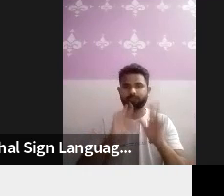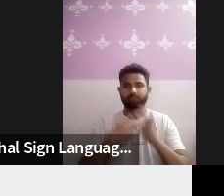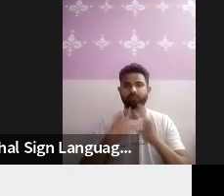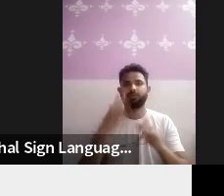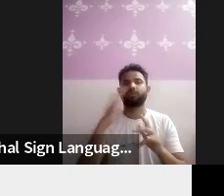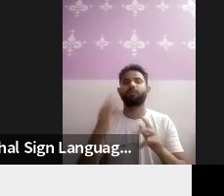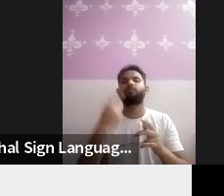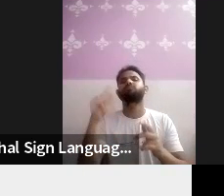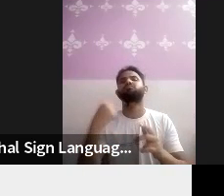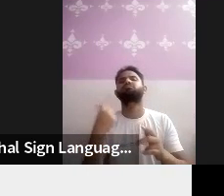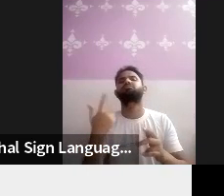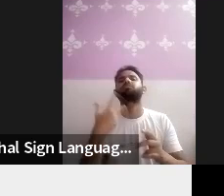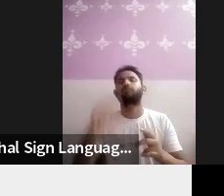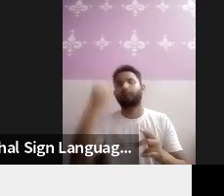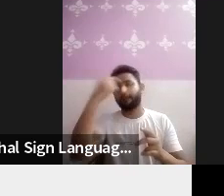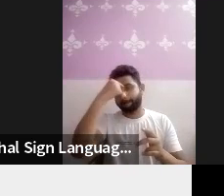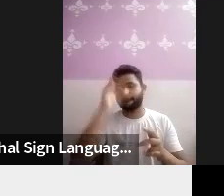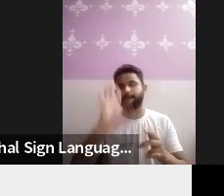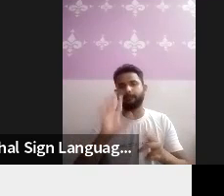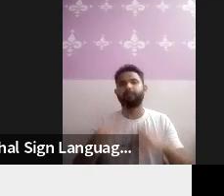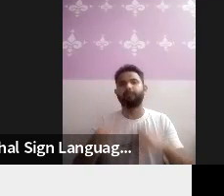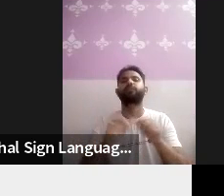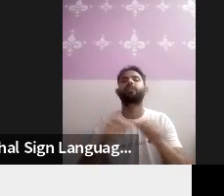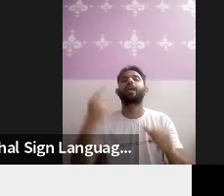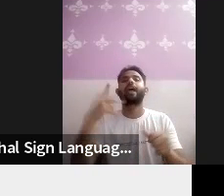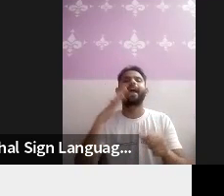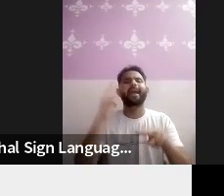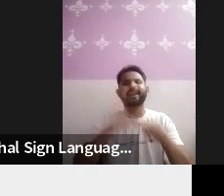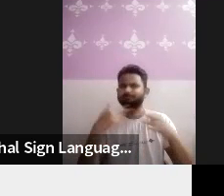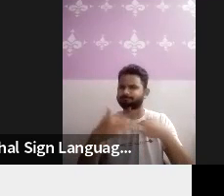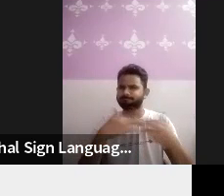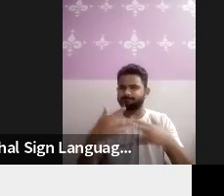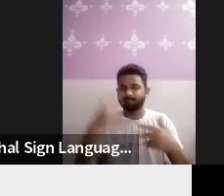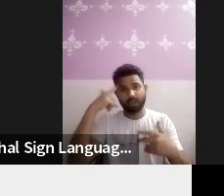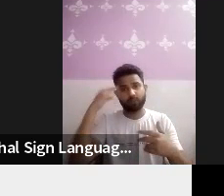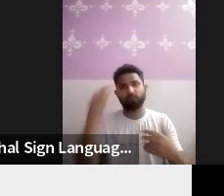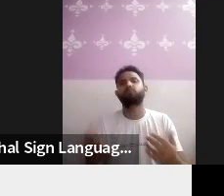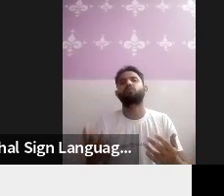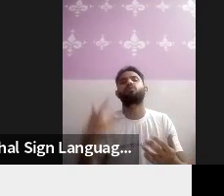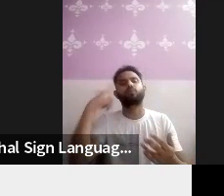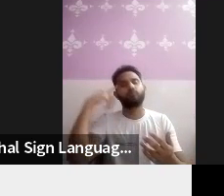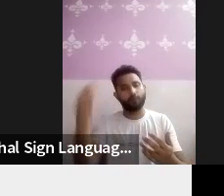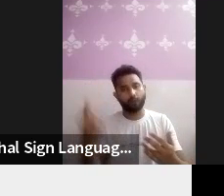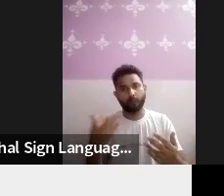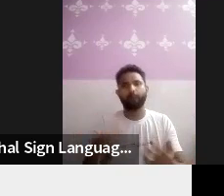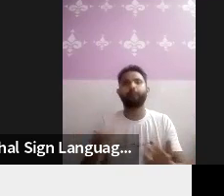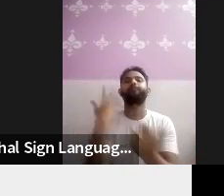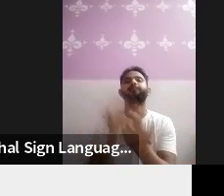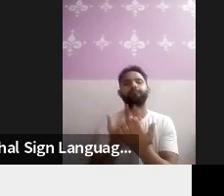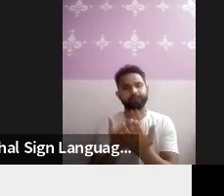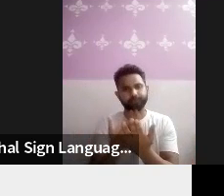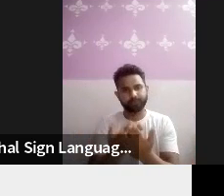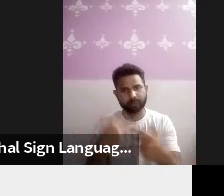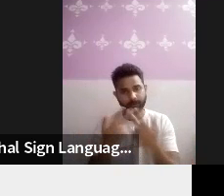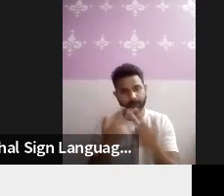for a wheelchair to go in? And then suggest that 900 millimeters is the minimum. So all that, the person